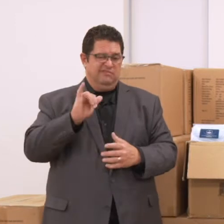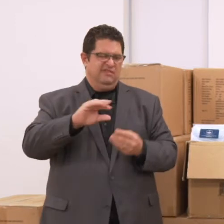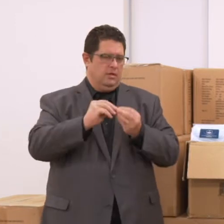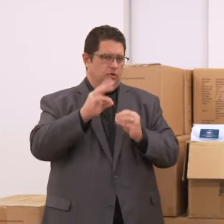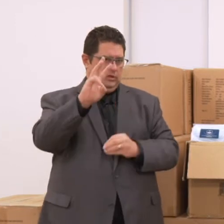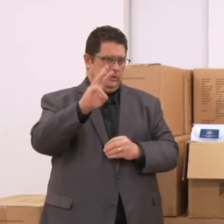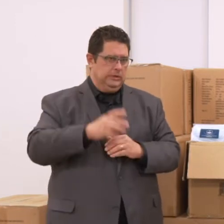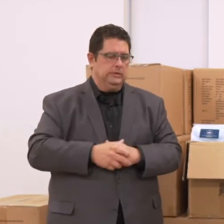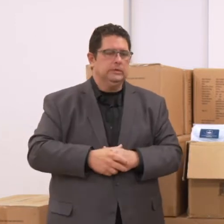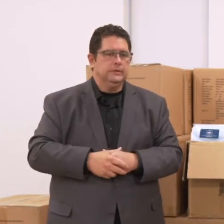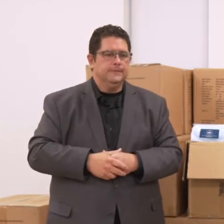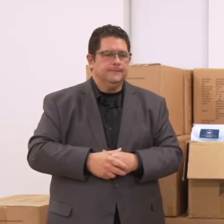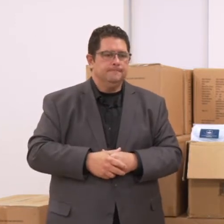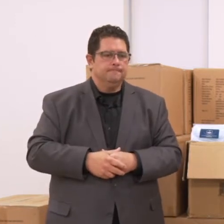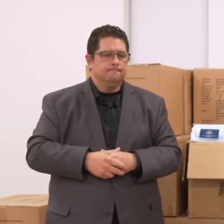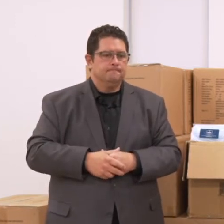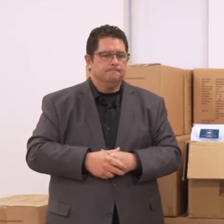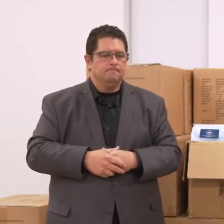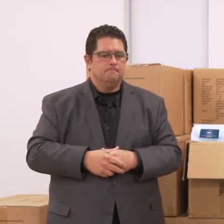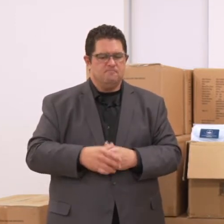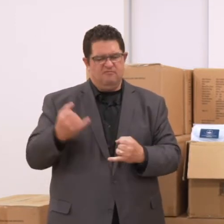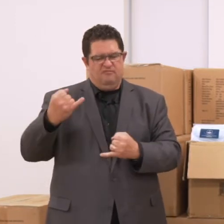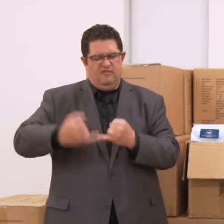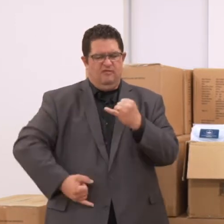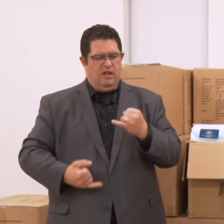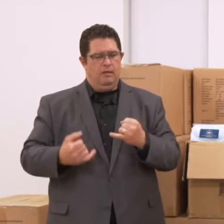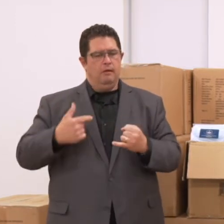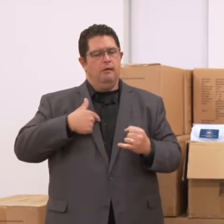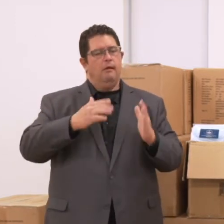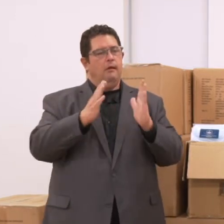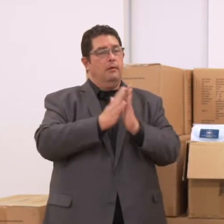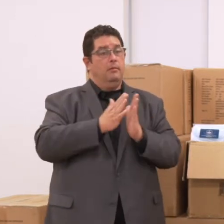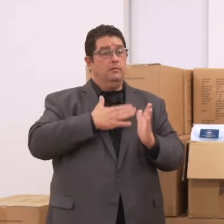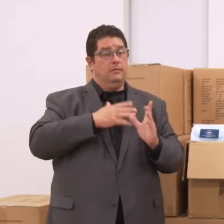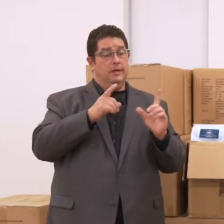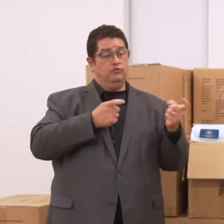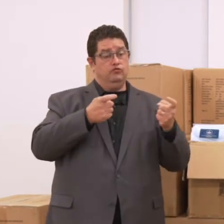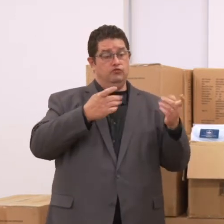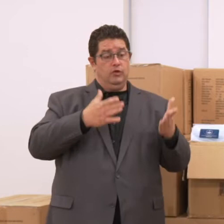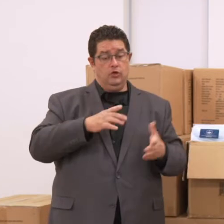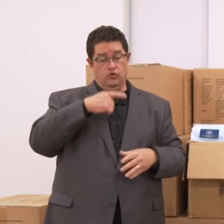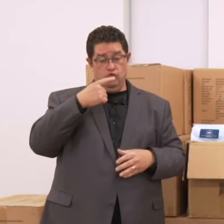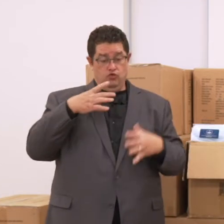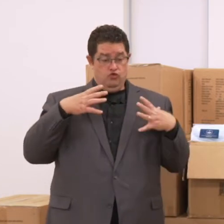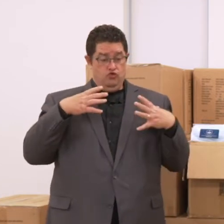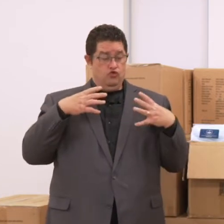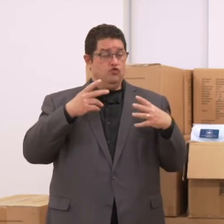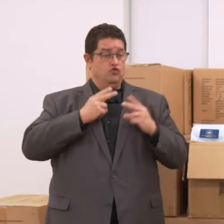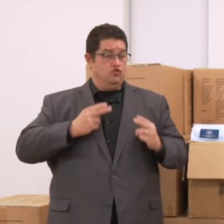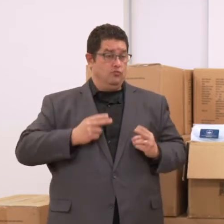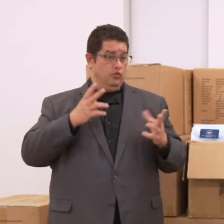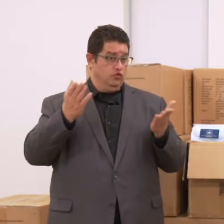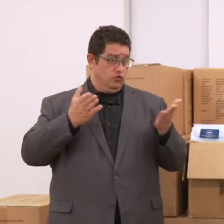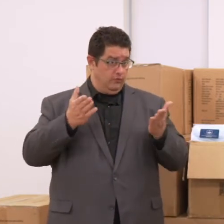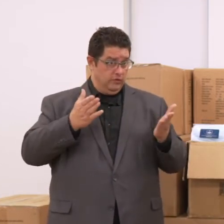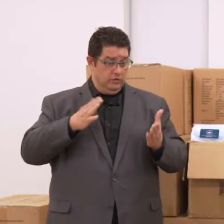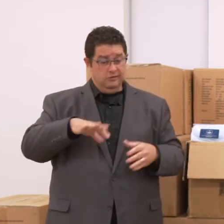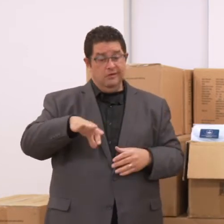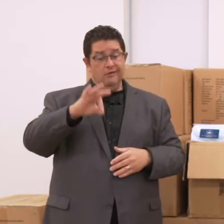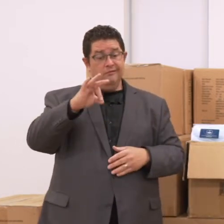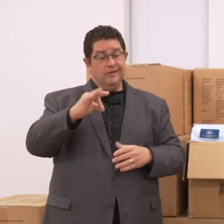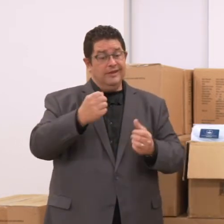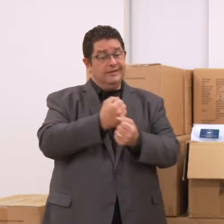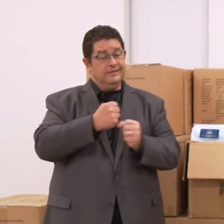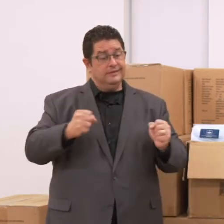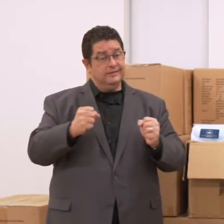6. Finally, this week, I'm asking my Director of Human Services to help us provide safe places for teachers to